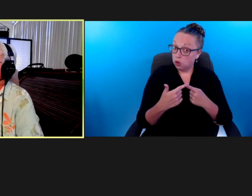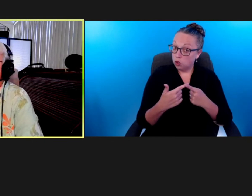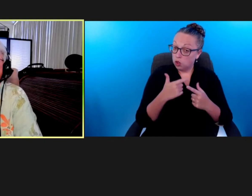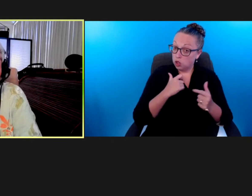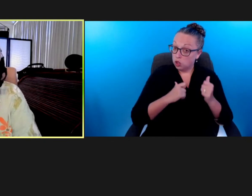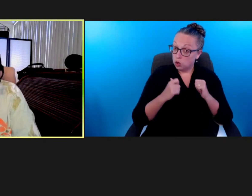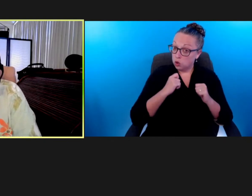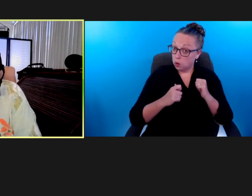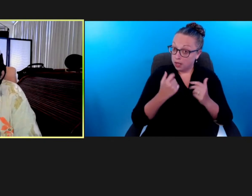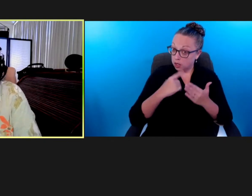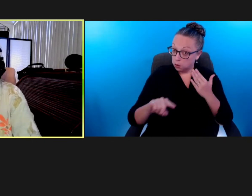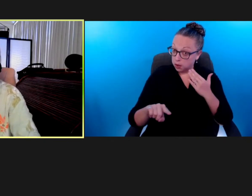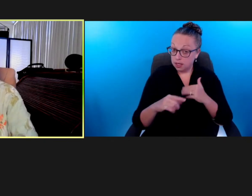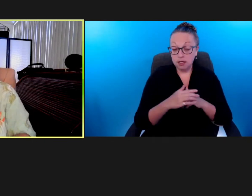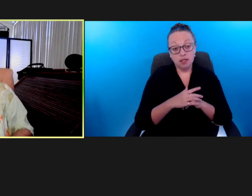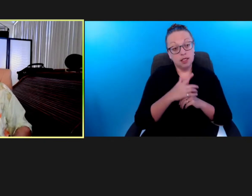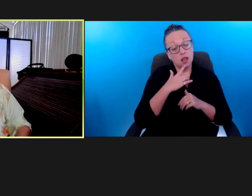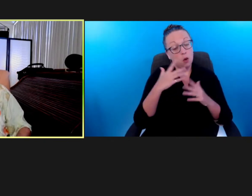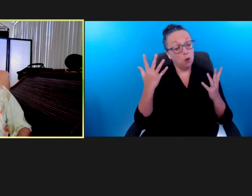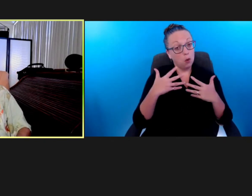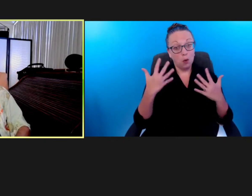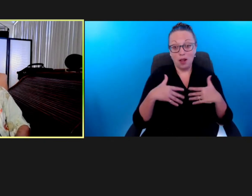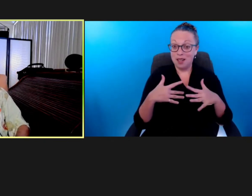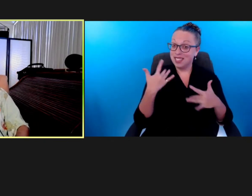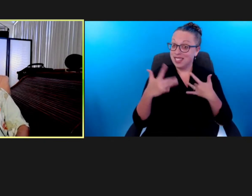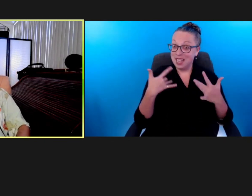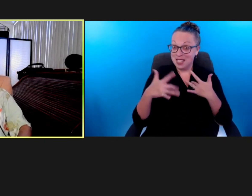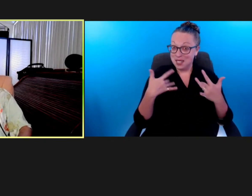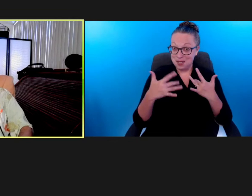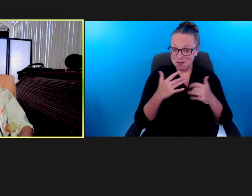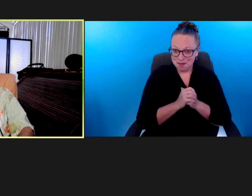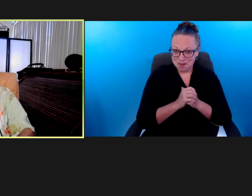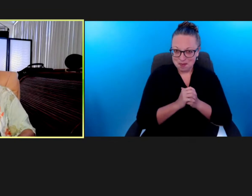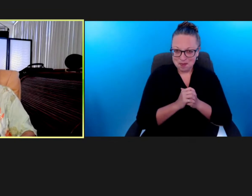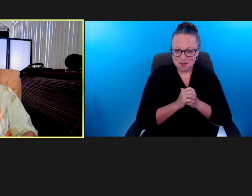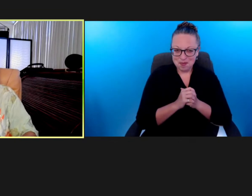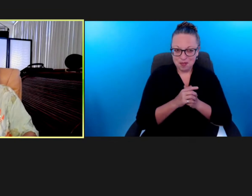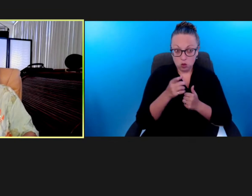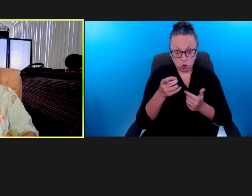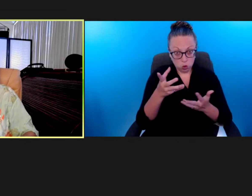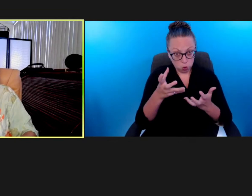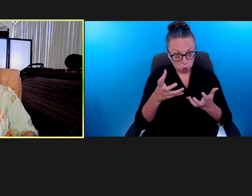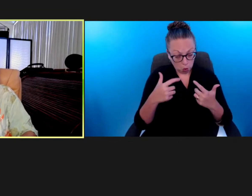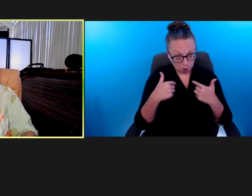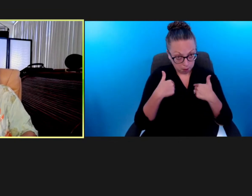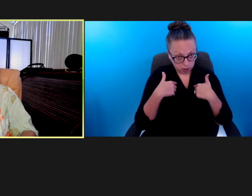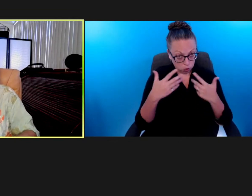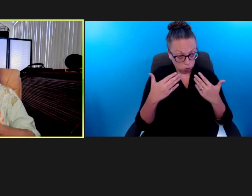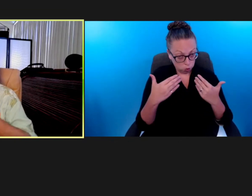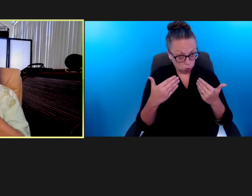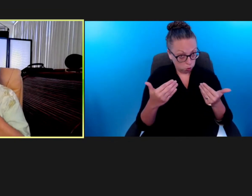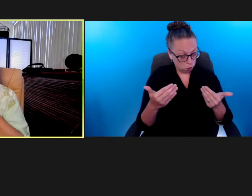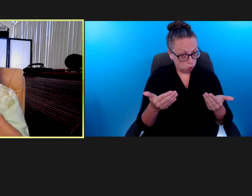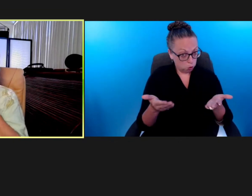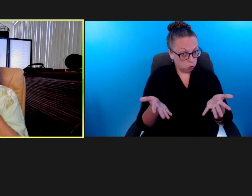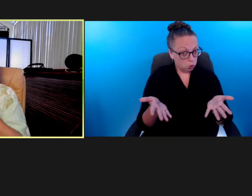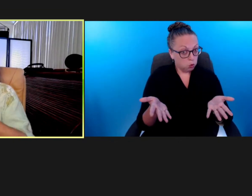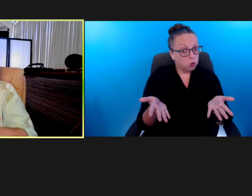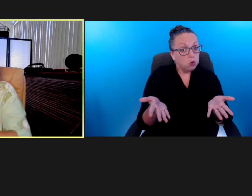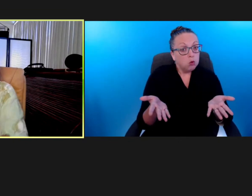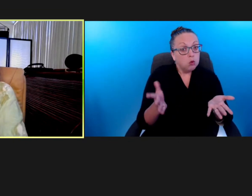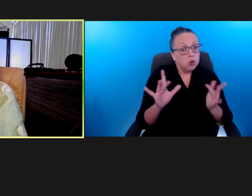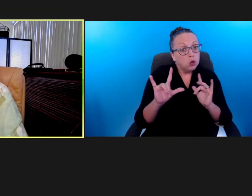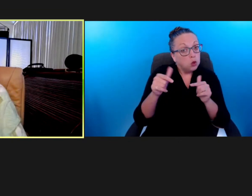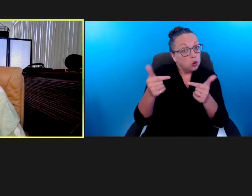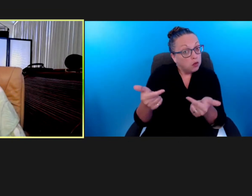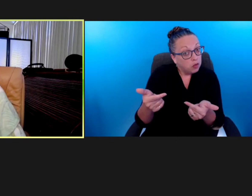are. up? Oh my gosh, this is so exciting. Do you want me to just kind of turn it